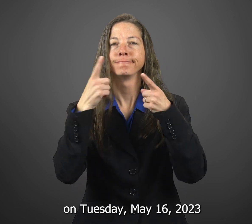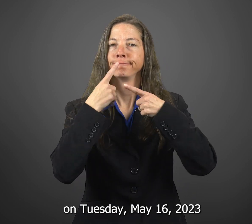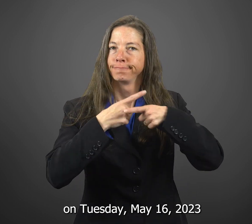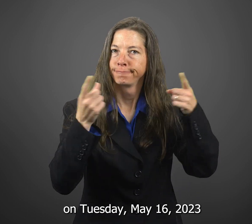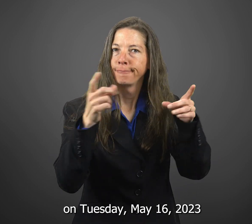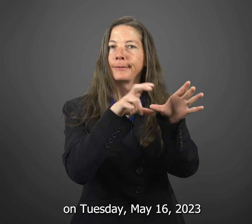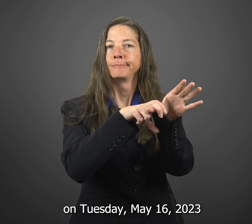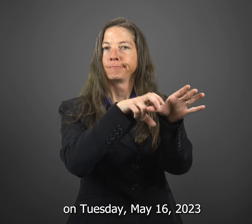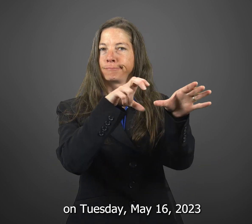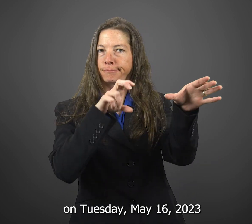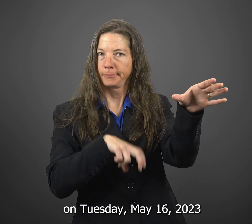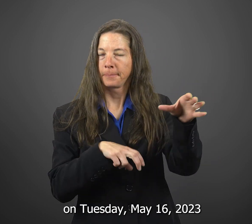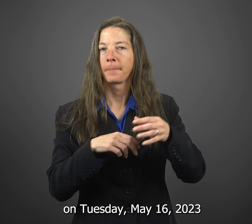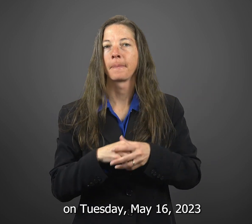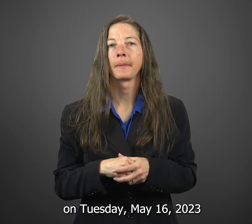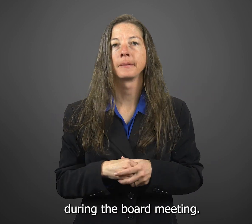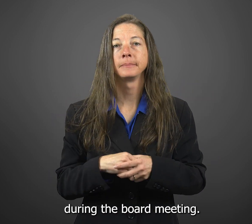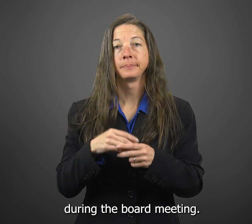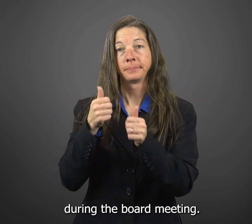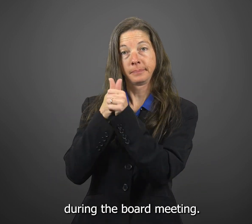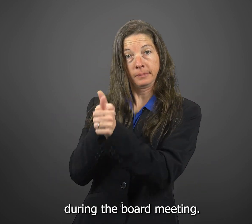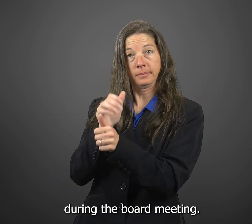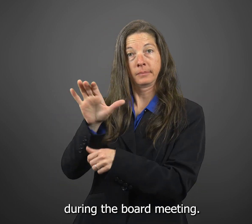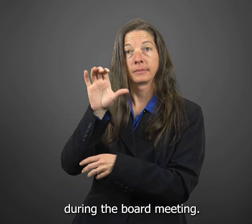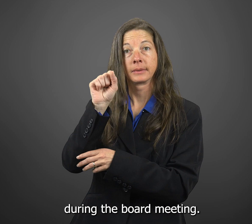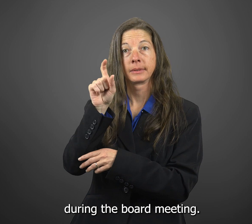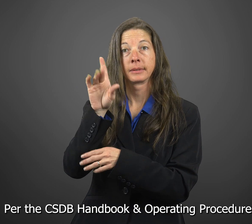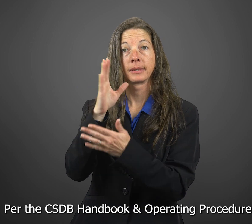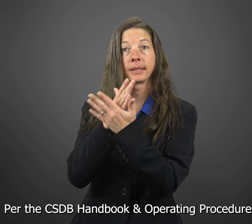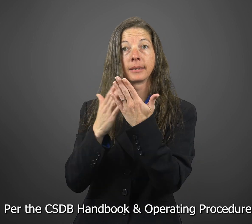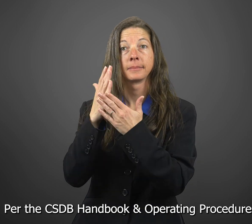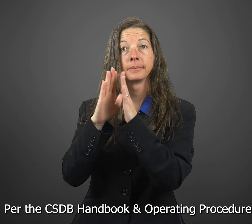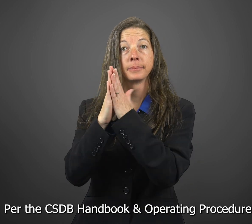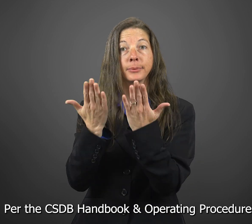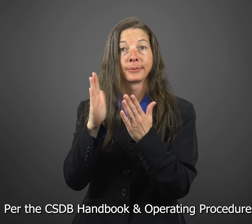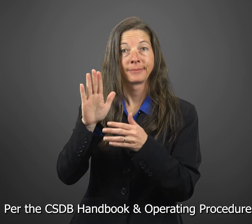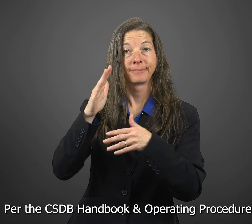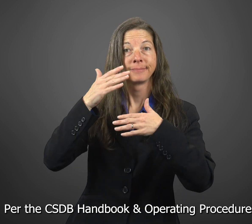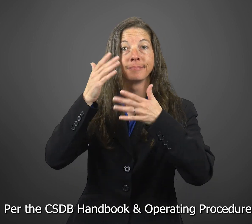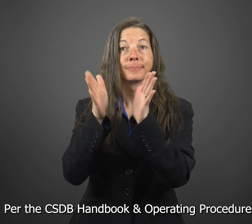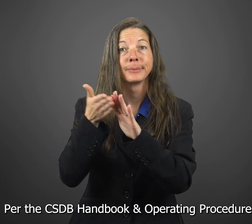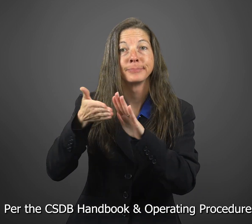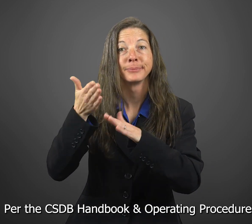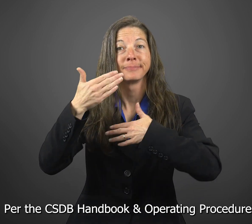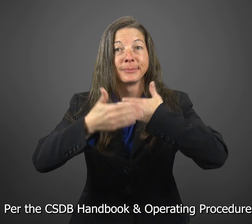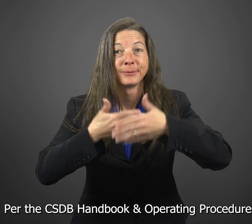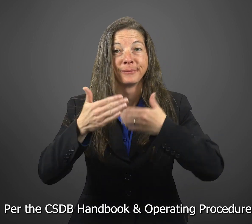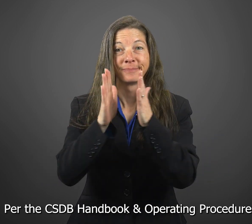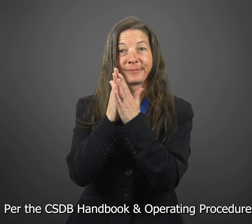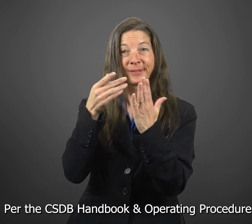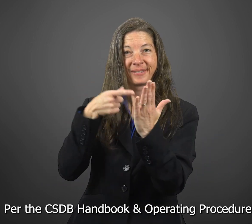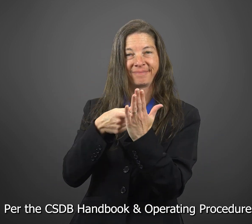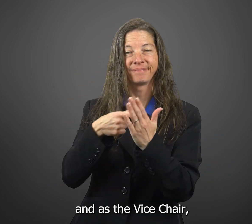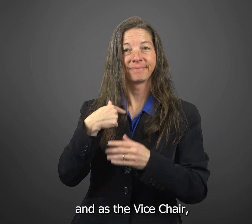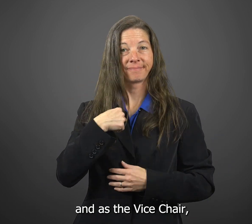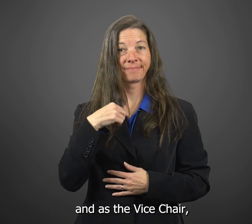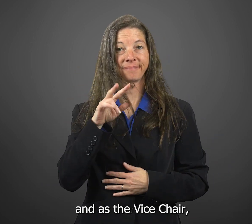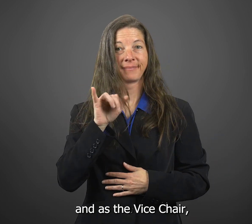16, 2023, during the board meeting. Per the CSDB Handbook and Operating Procedures, and as the Vice